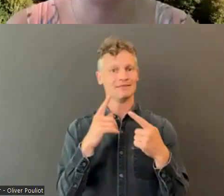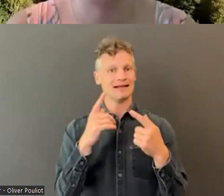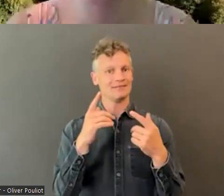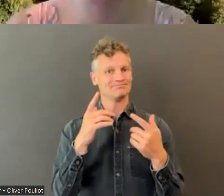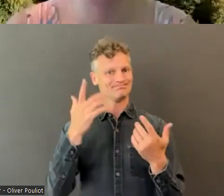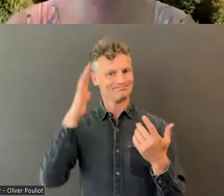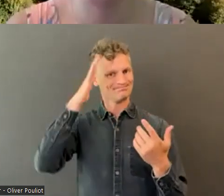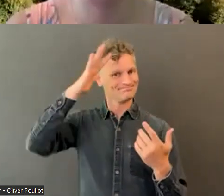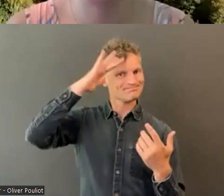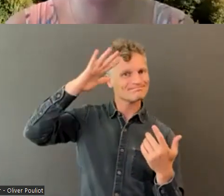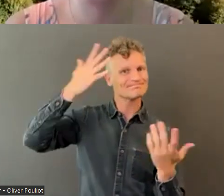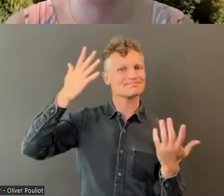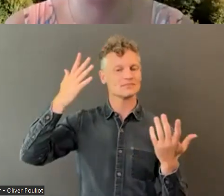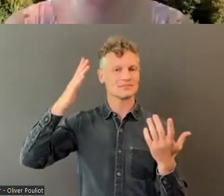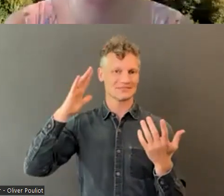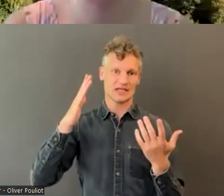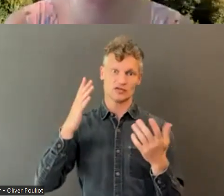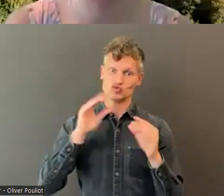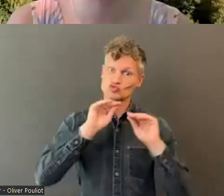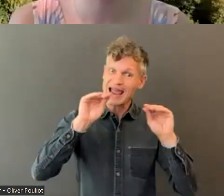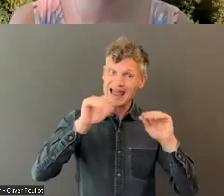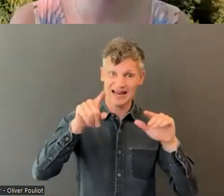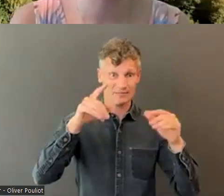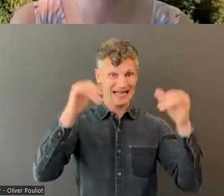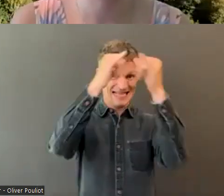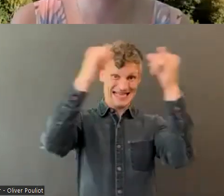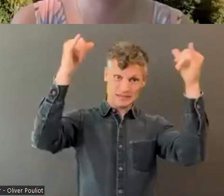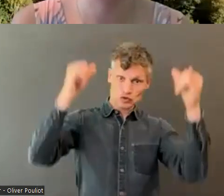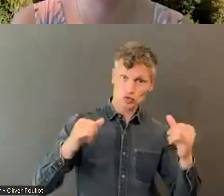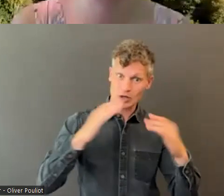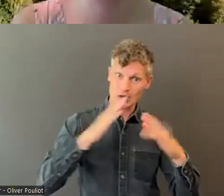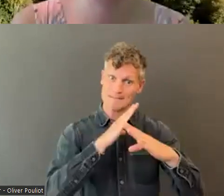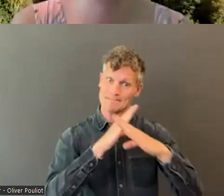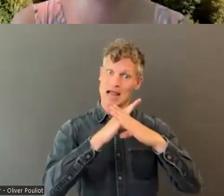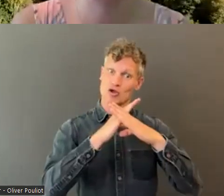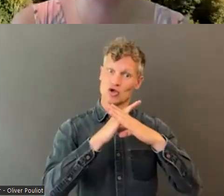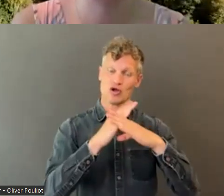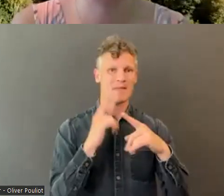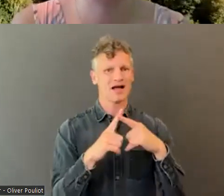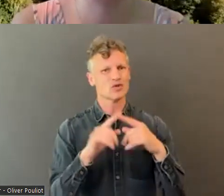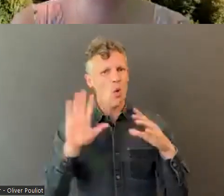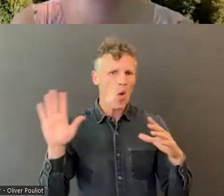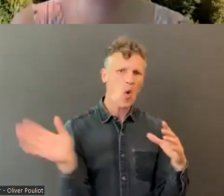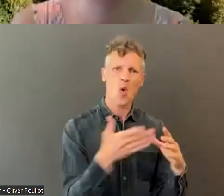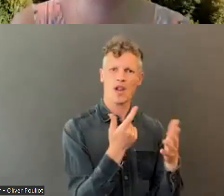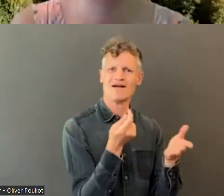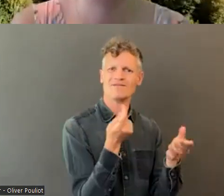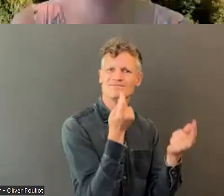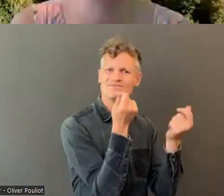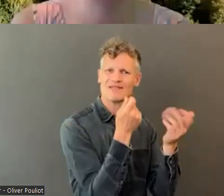about institutional barriers, and you also have to sensitize the entire value chain on the environmental barriers. Some